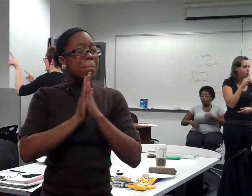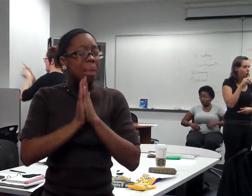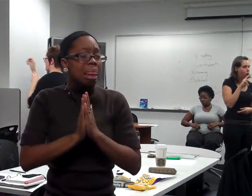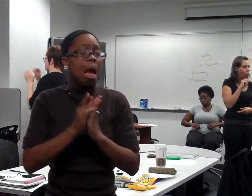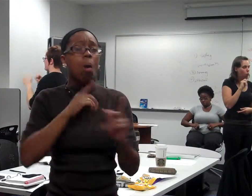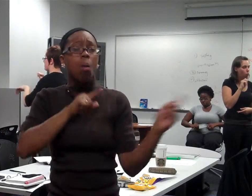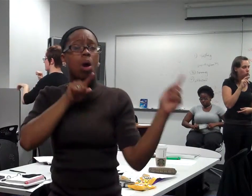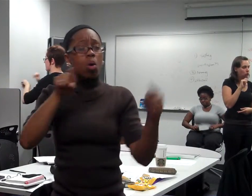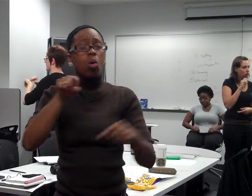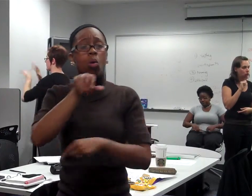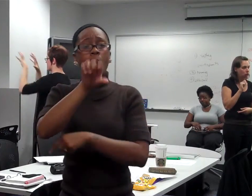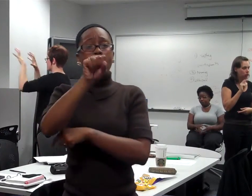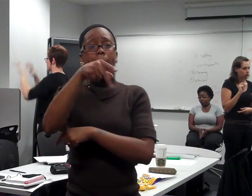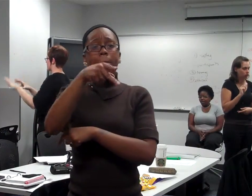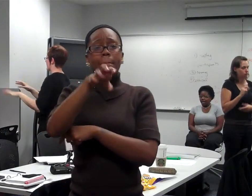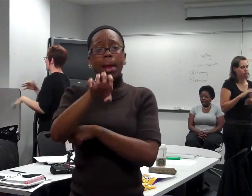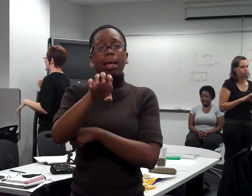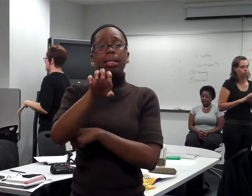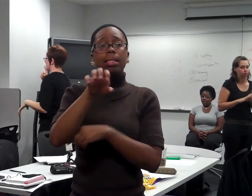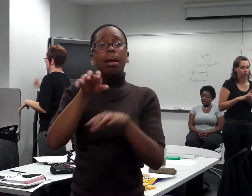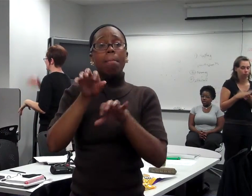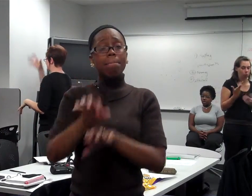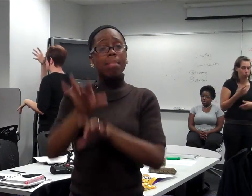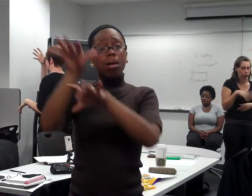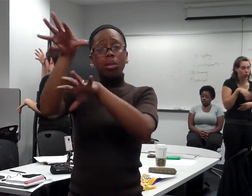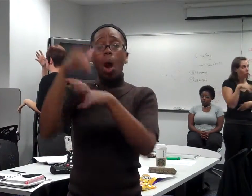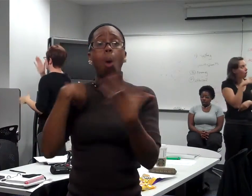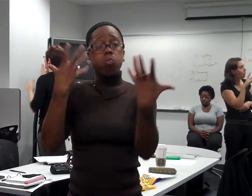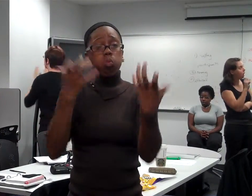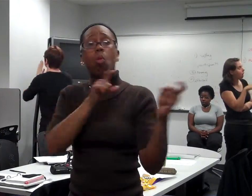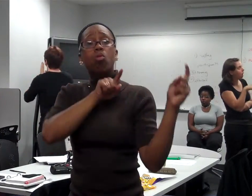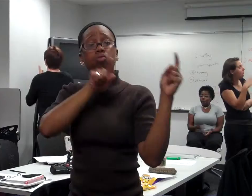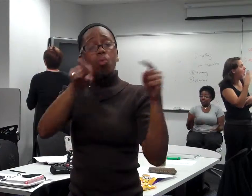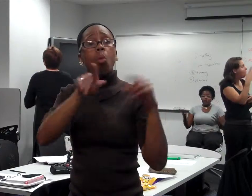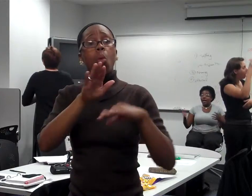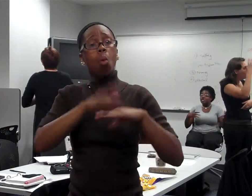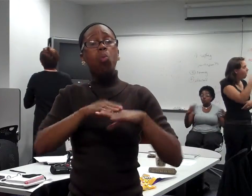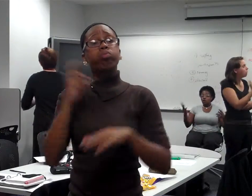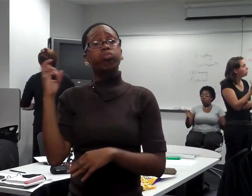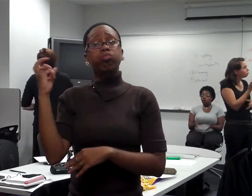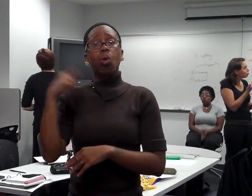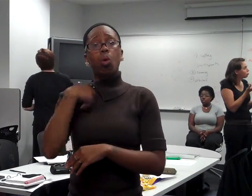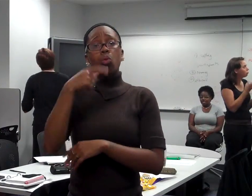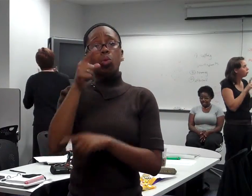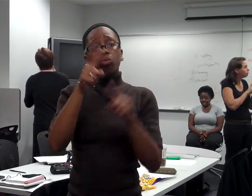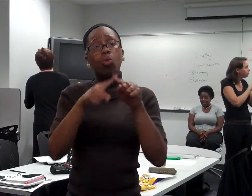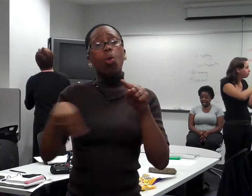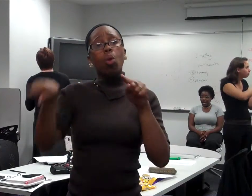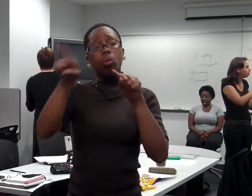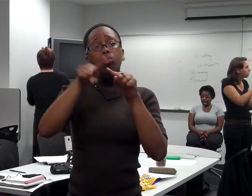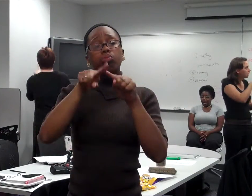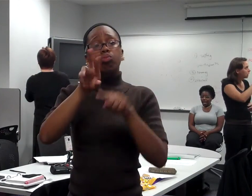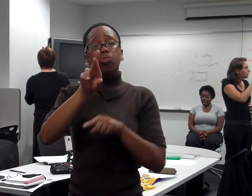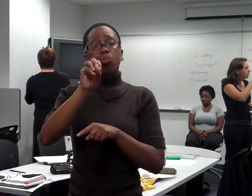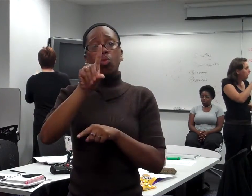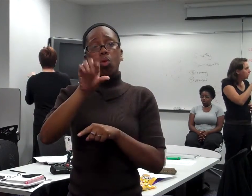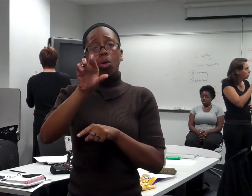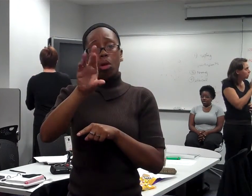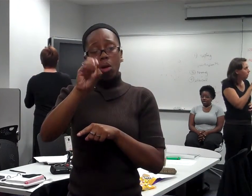ride the roller coaster. And, you know, I said, okay, so we all went over to see. And the woman